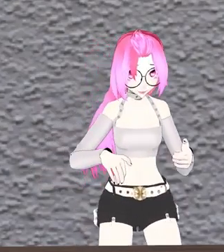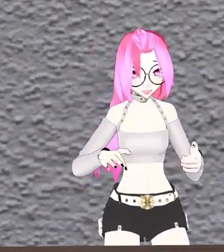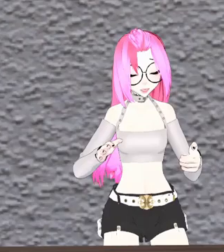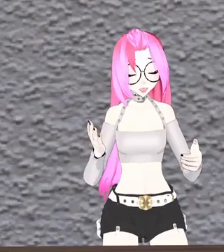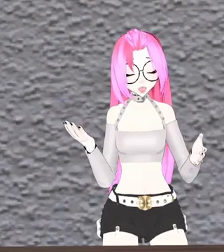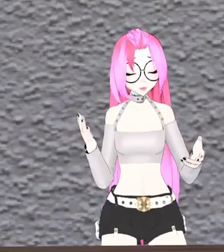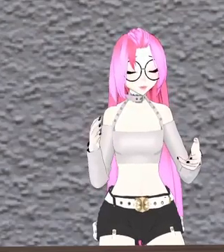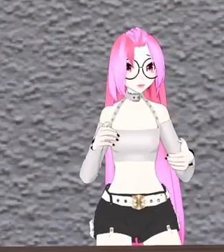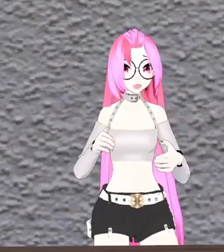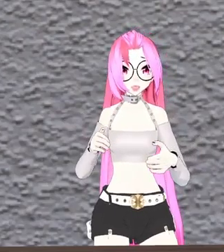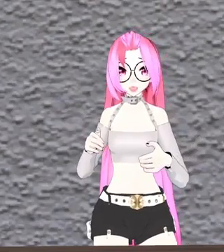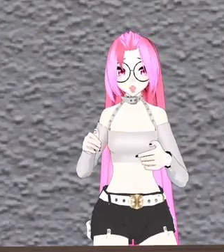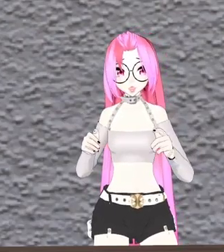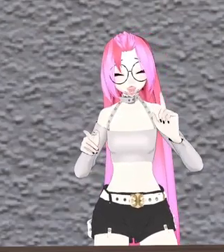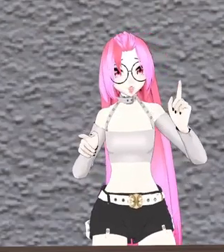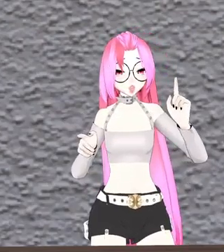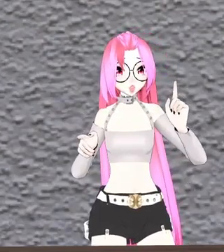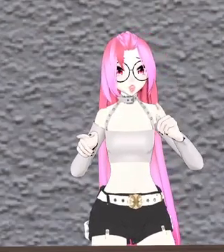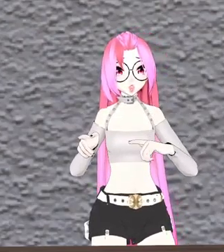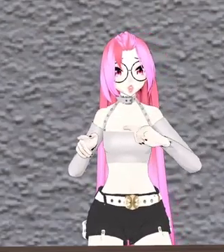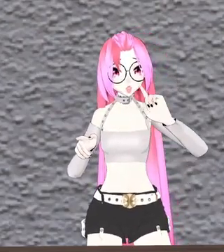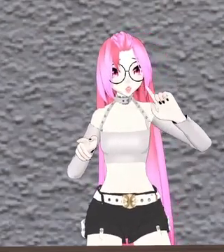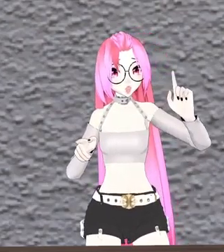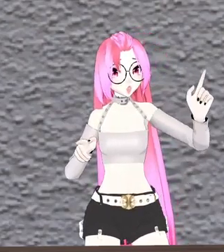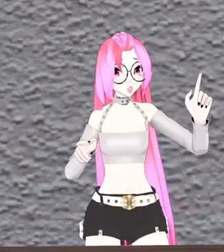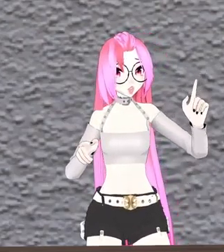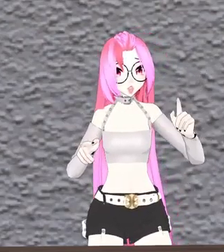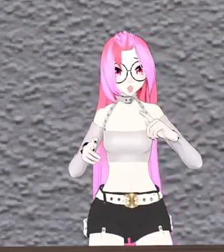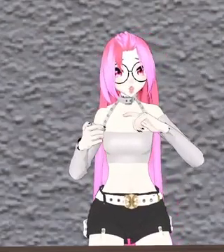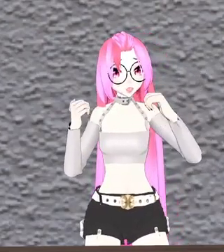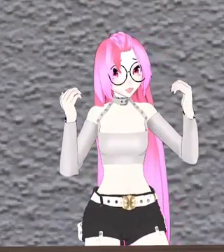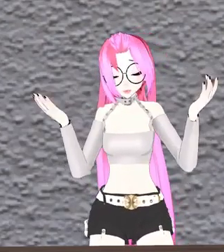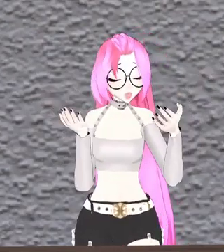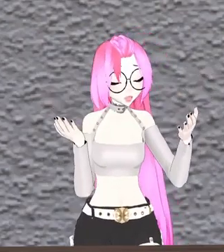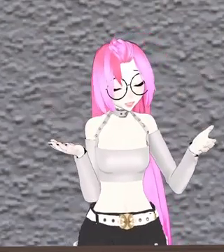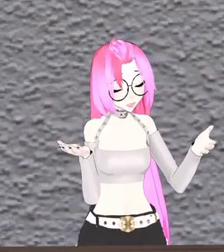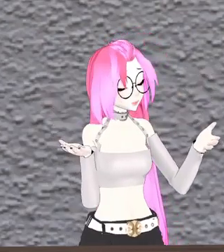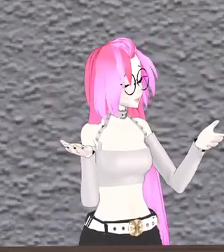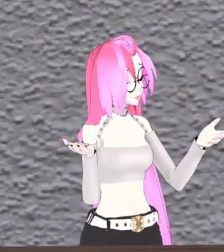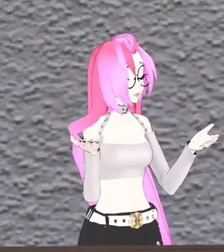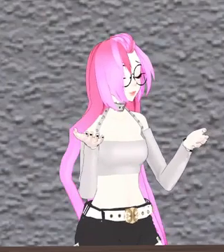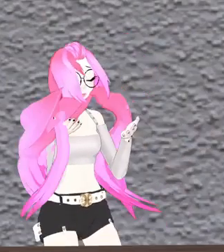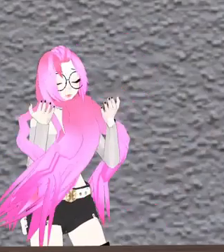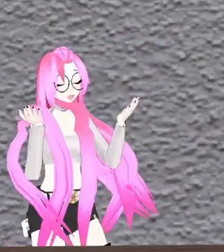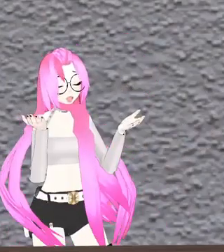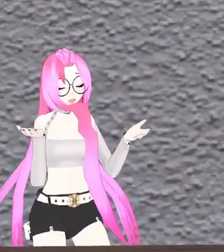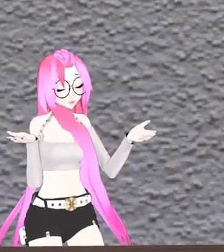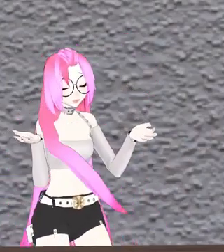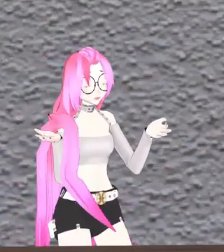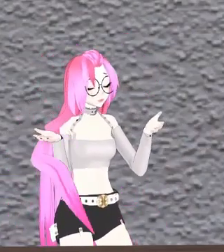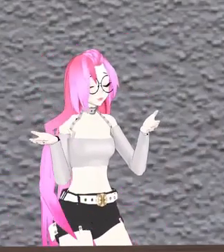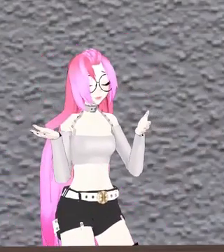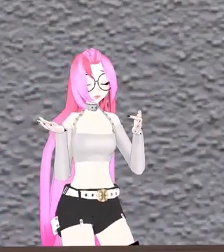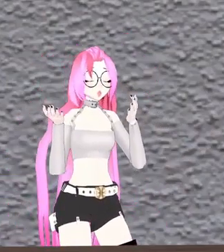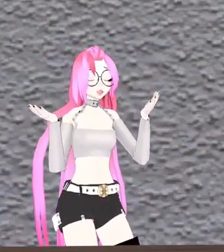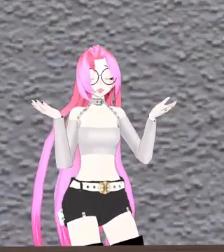Next one is what? Even if you have zero sign experience, I bet you've signed this before. What? Huh? What are you